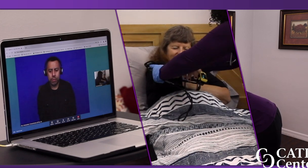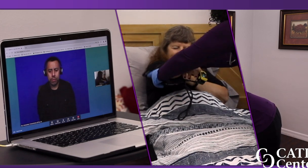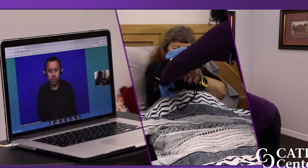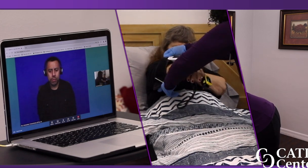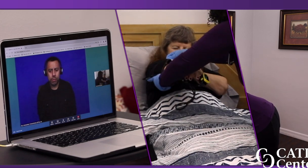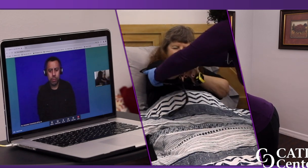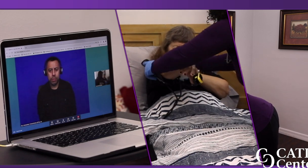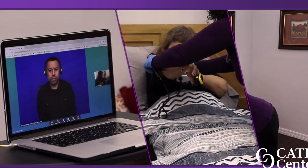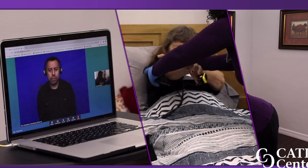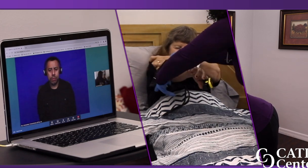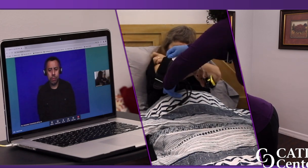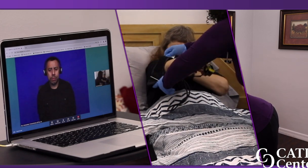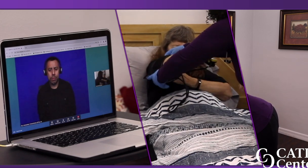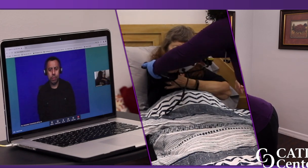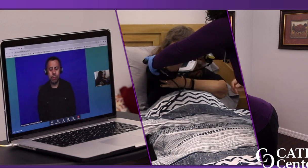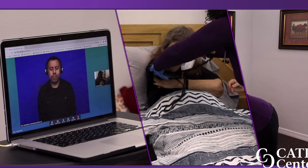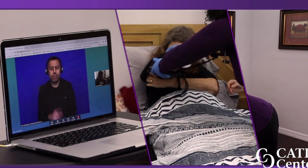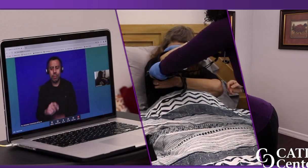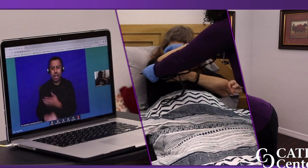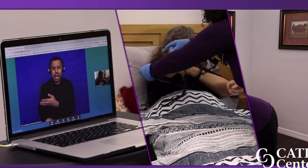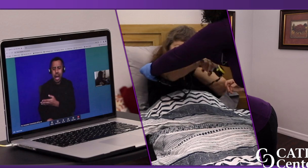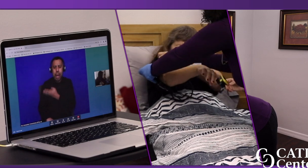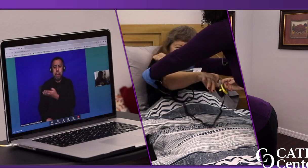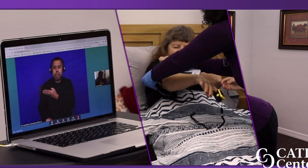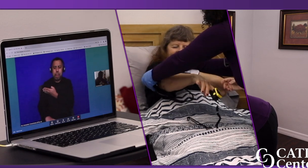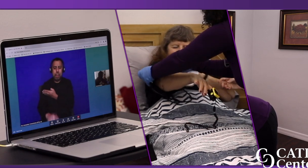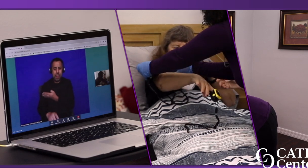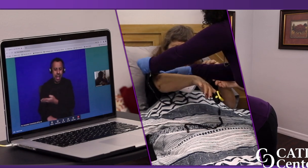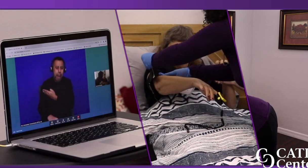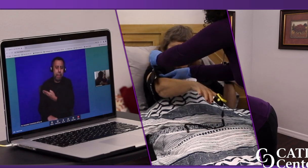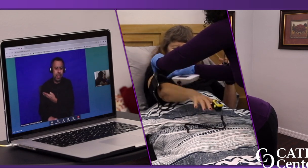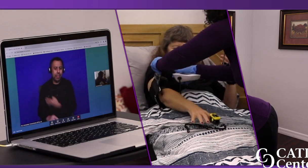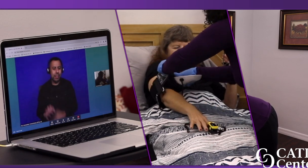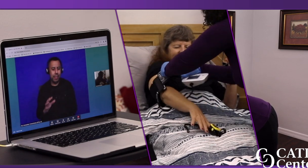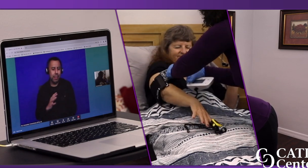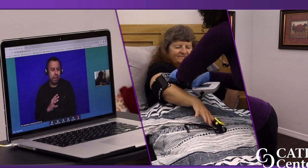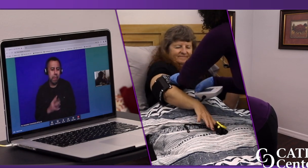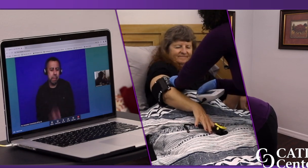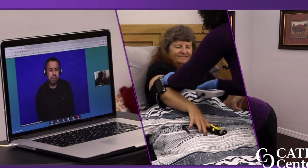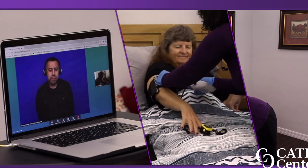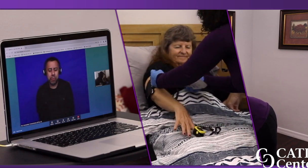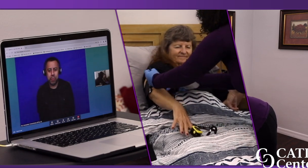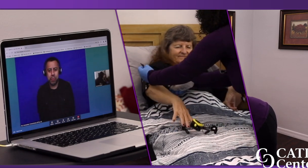You just got to get it a little higher. There we go.